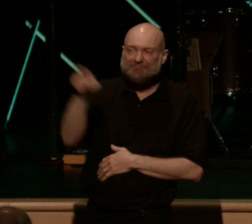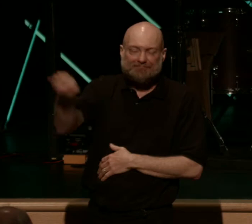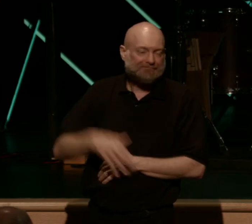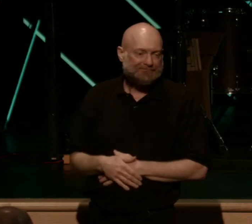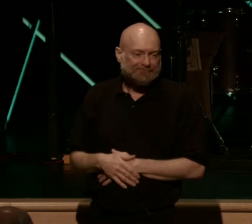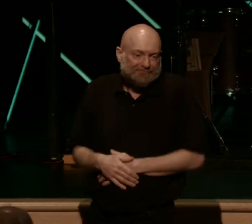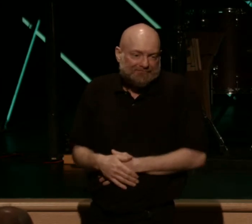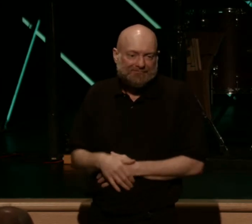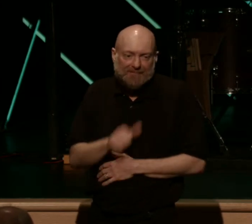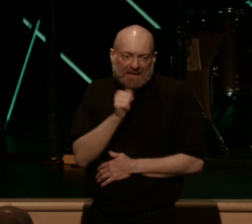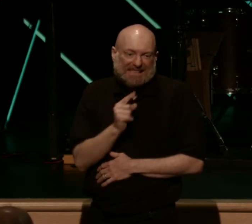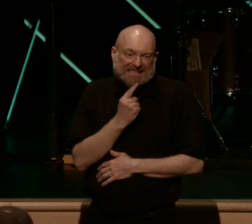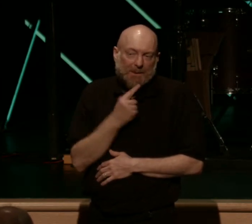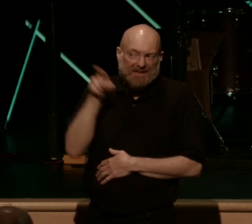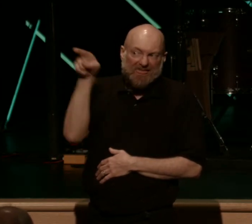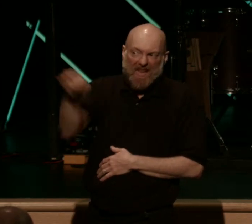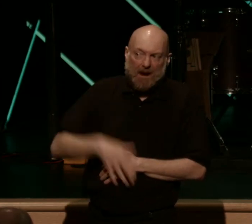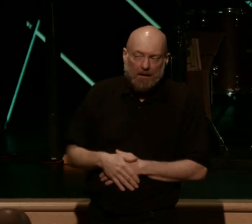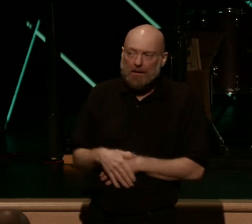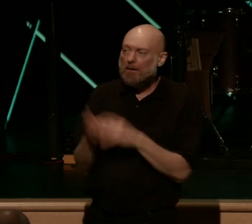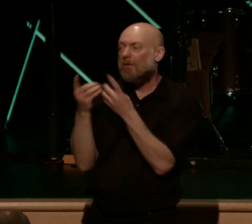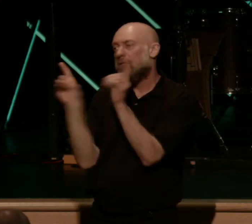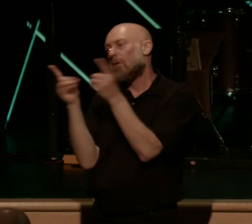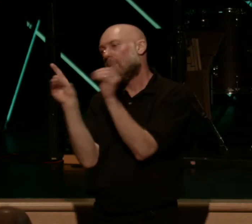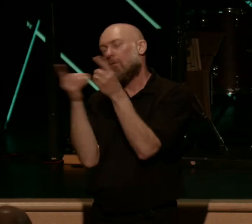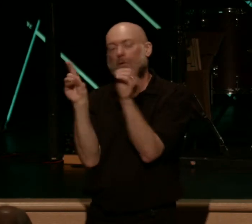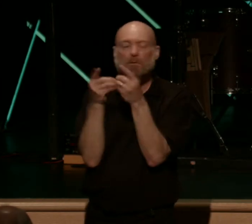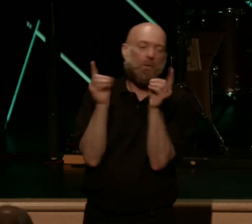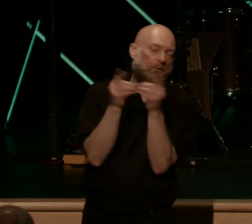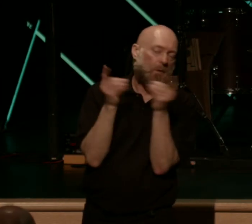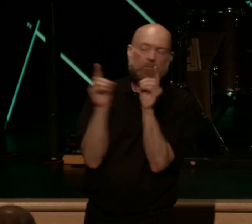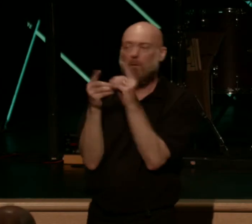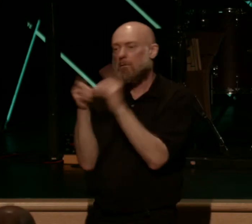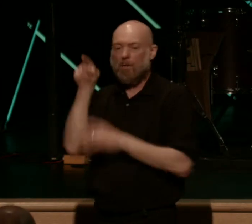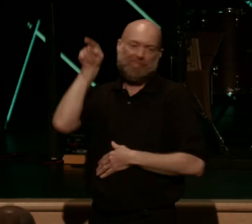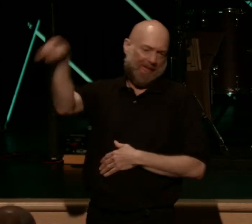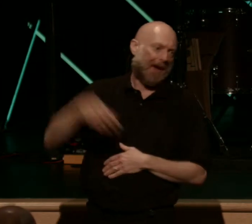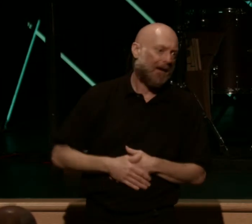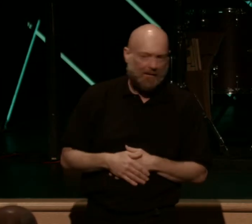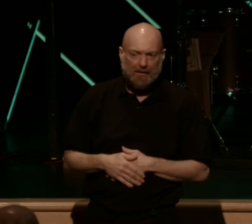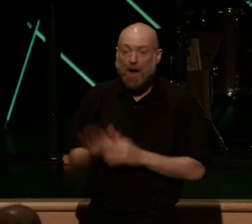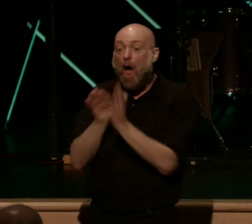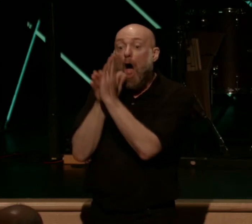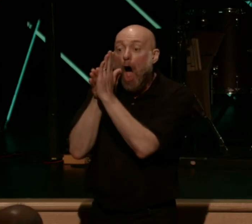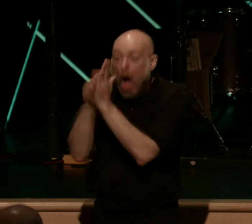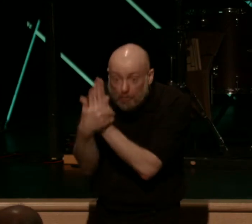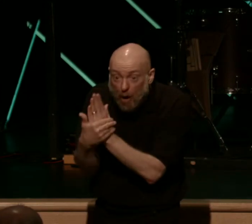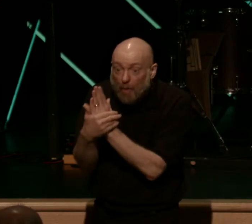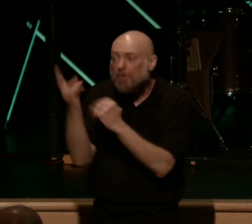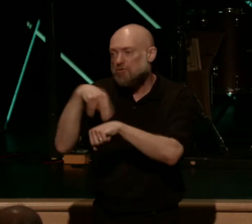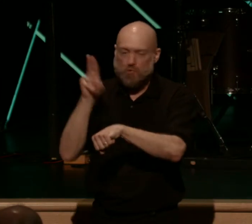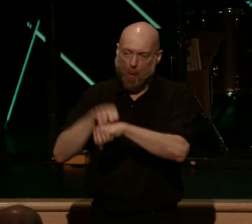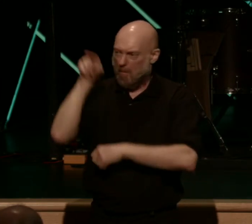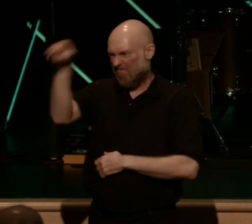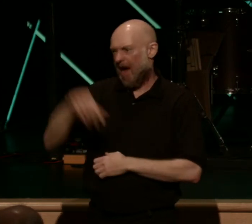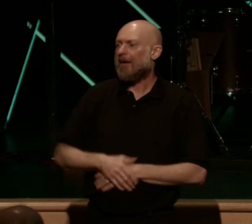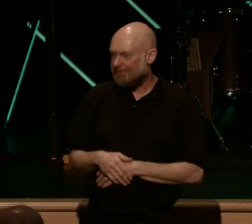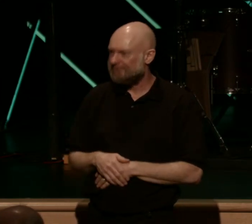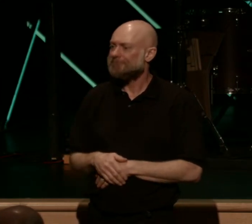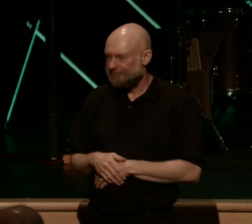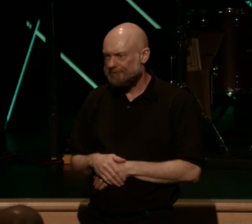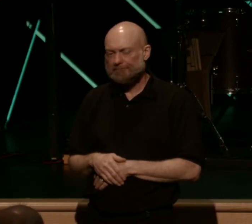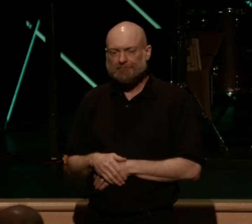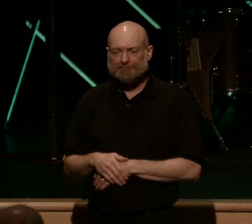very seriously at all. Divorce was commonplace, and adultery was the norm. It